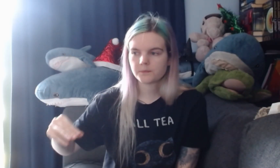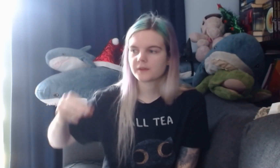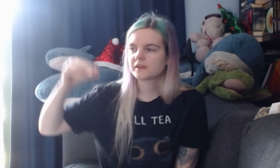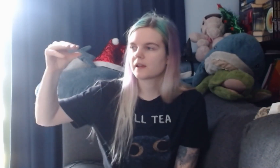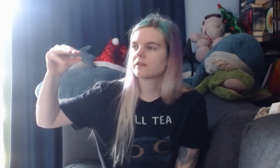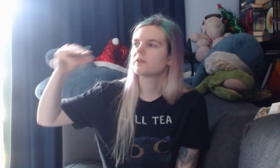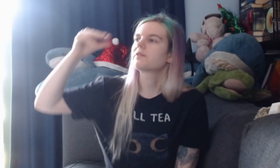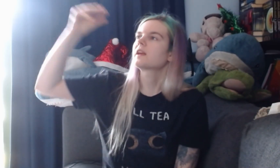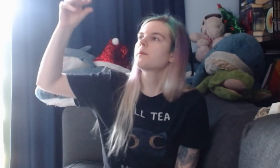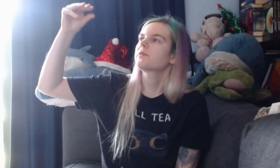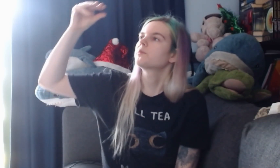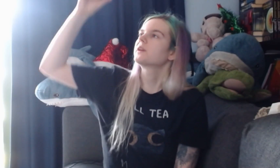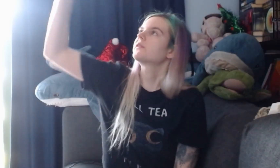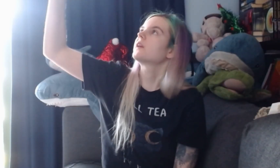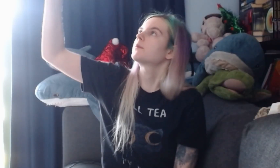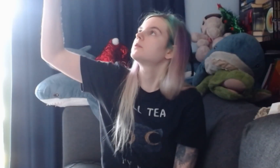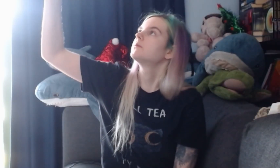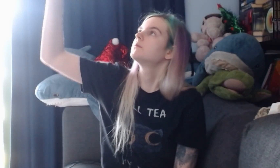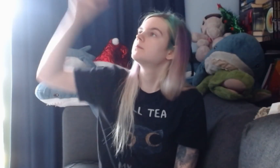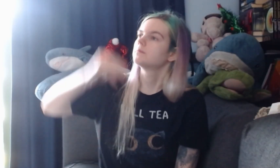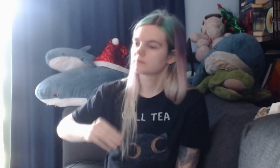and then in steps brings it up.